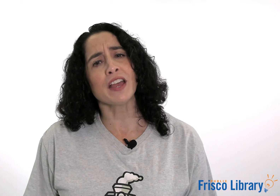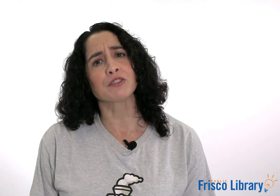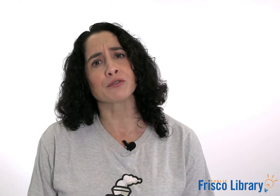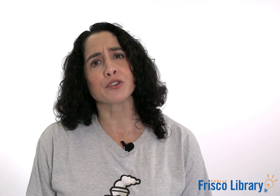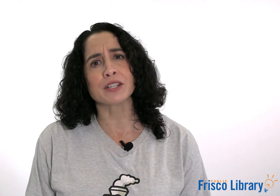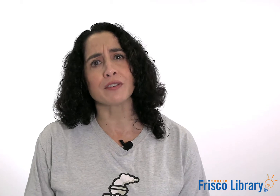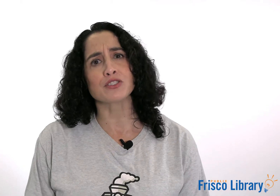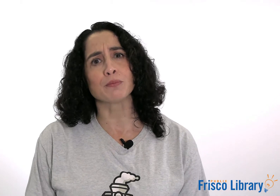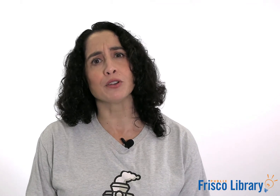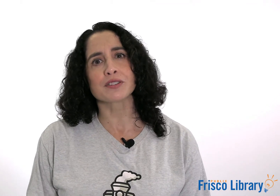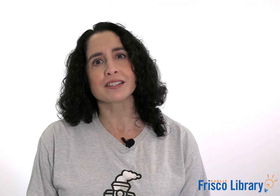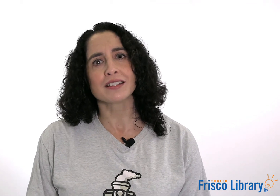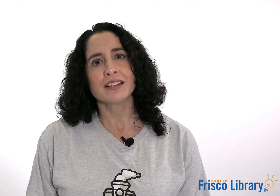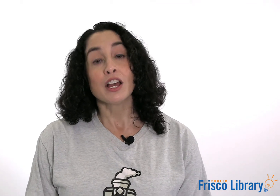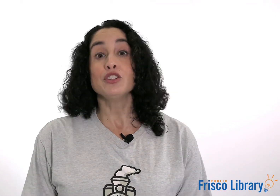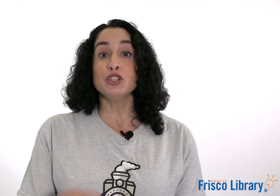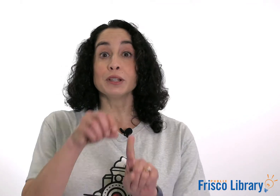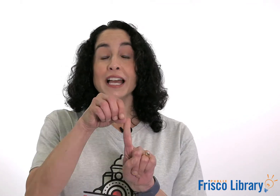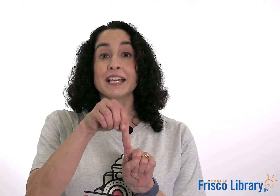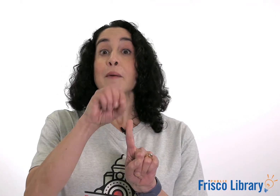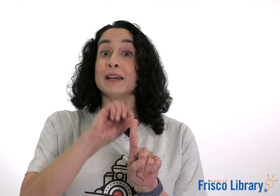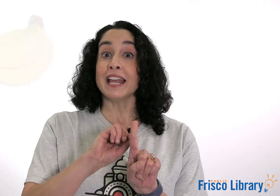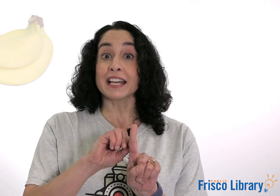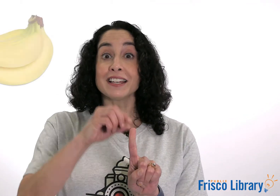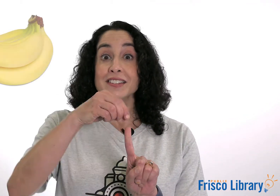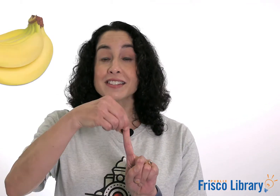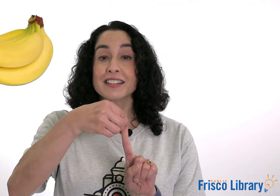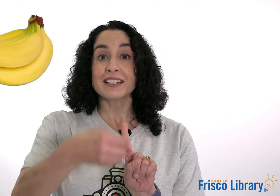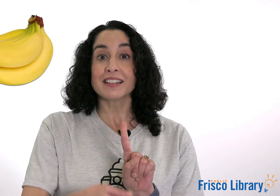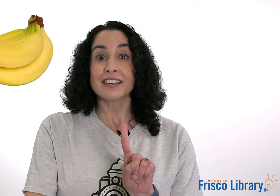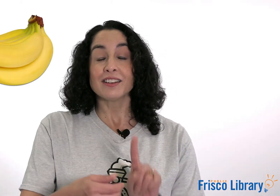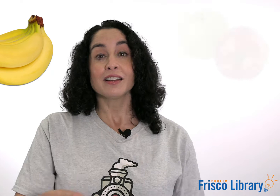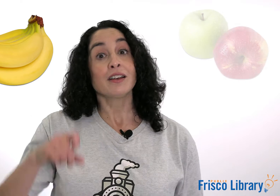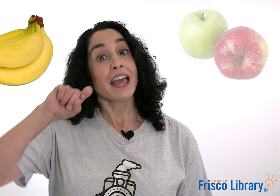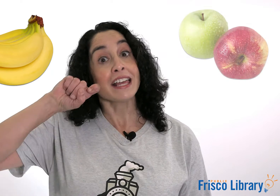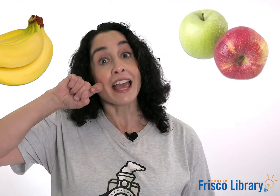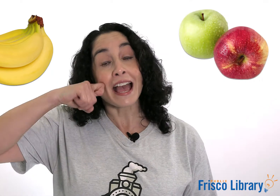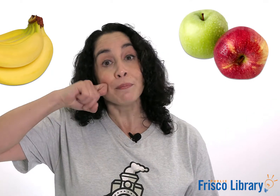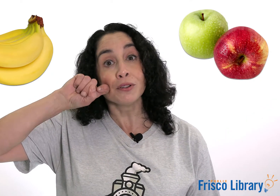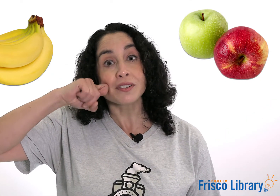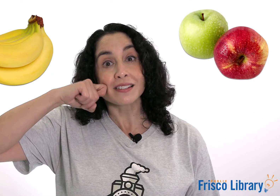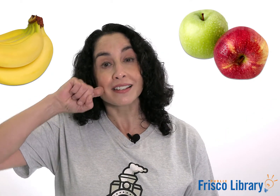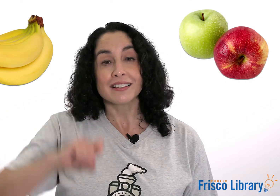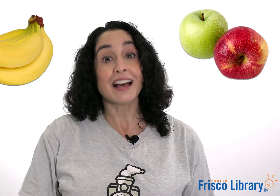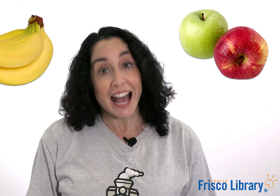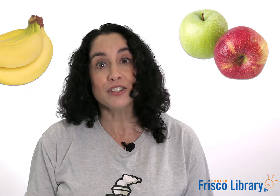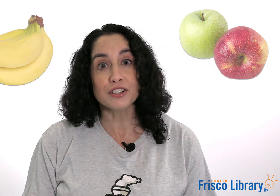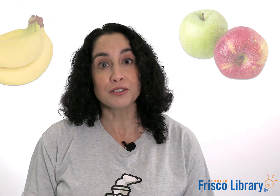favorite fruits and vegetables? Do you like bananas and apples? I do.